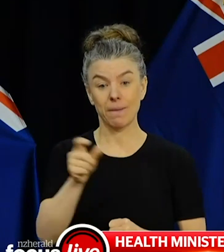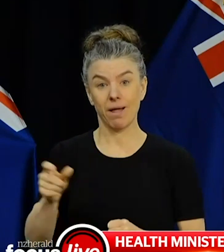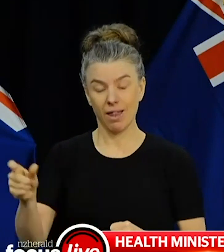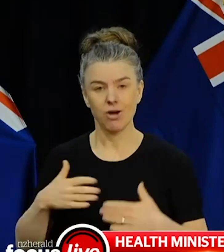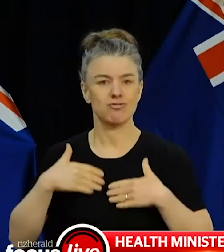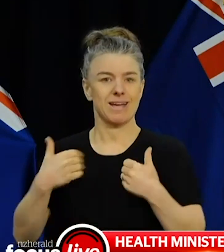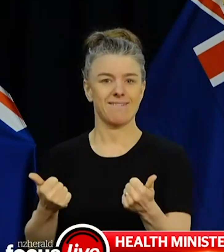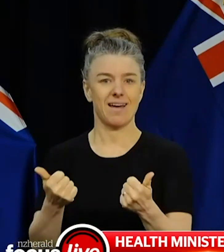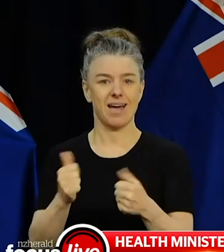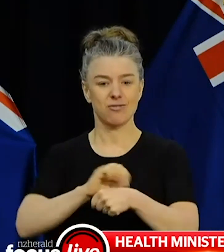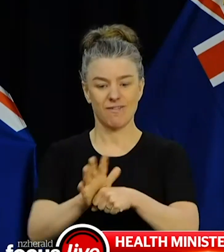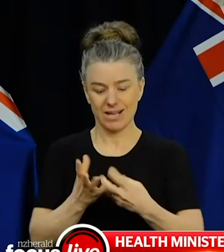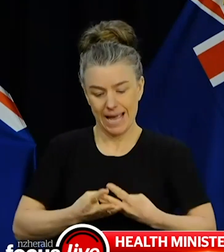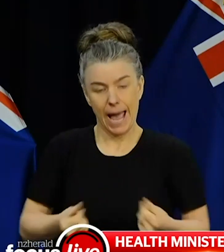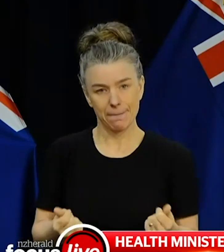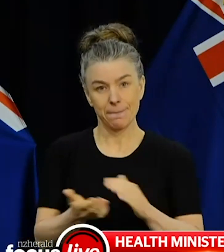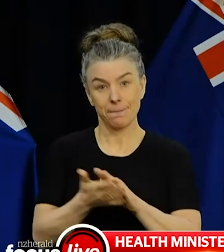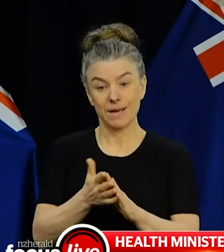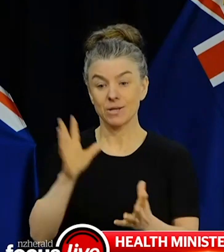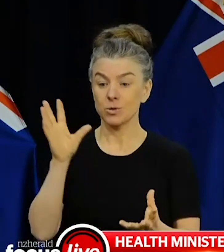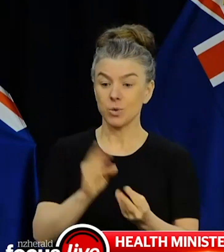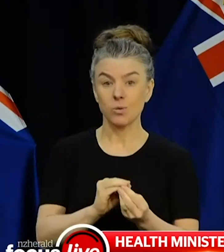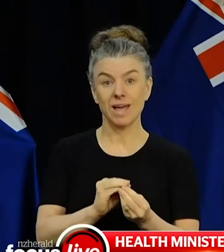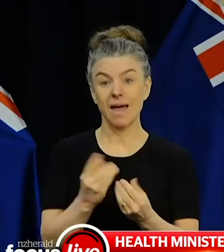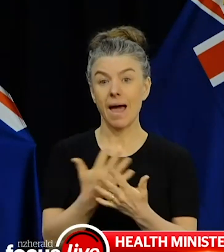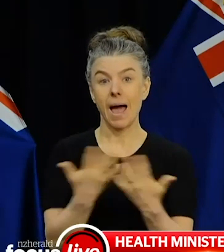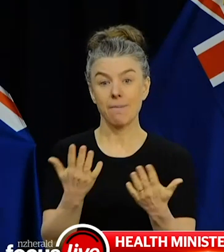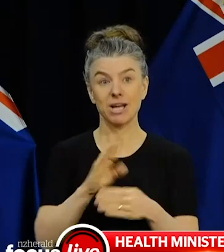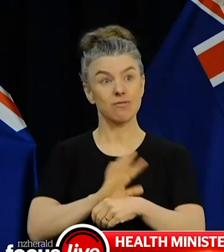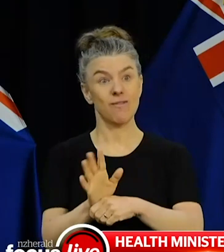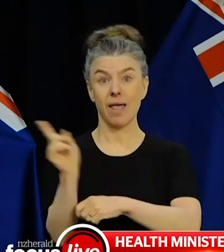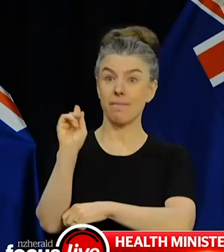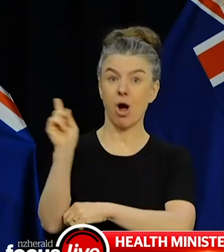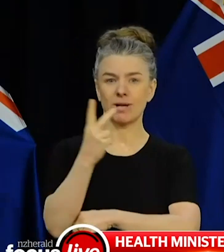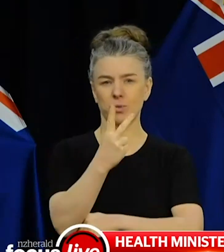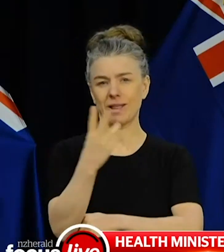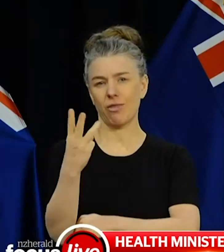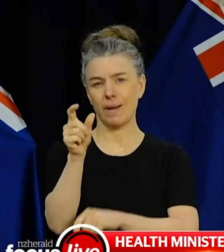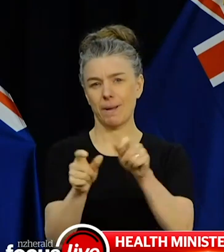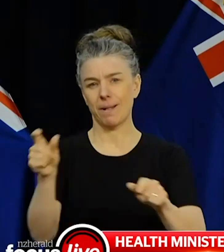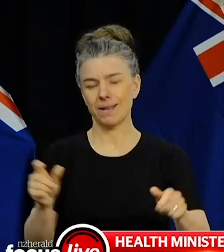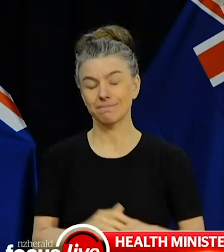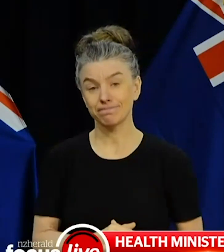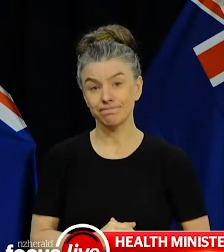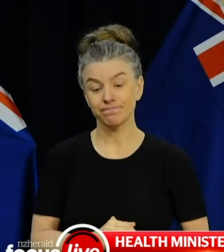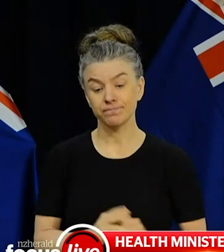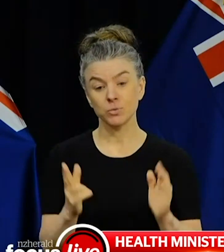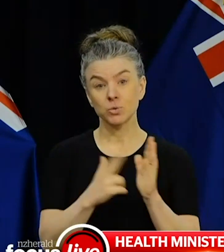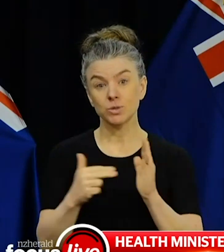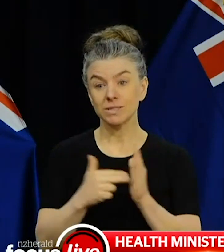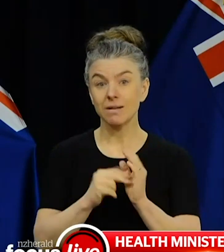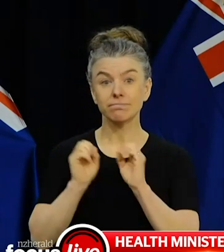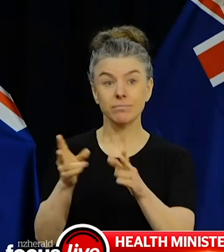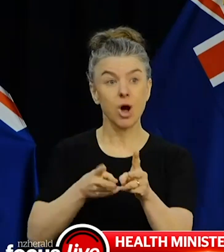from COVID-19, which means our total number of active cases is 23. There is no one in New Zealand